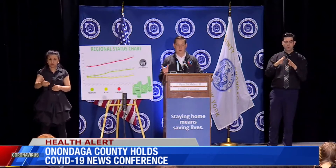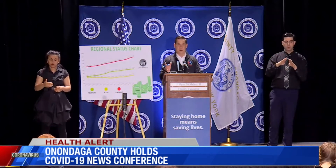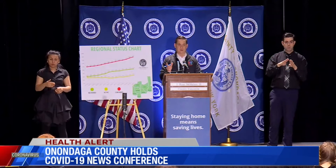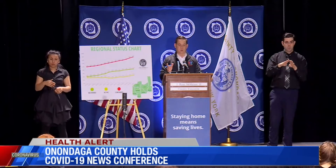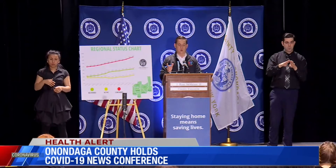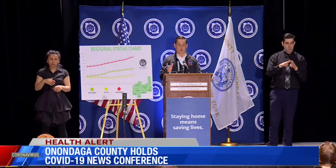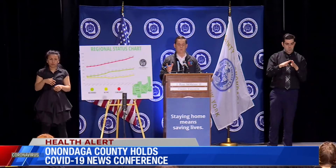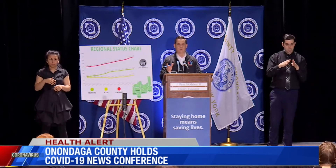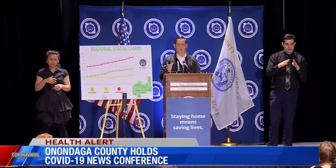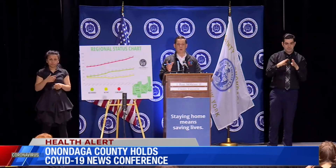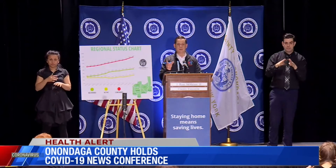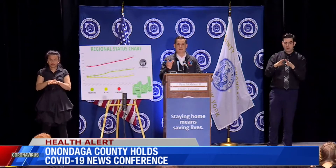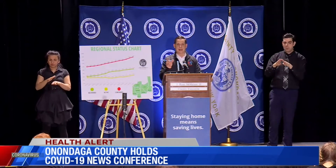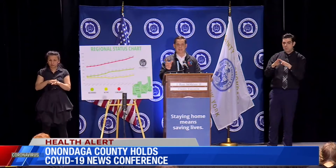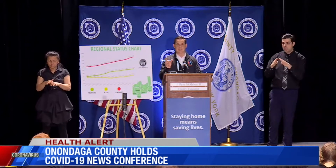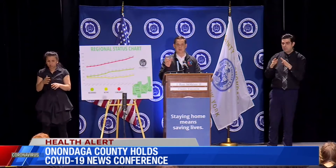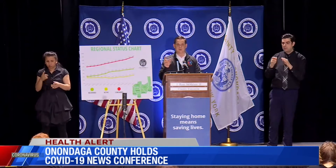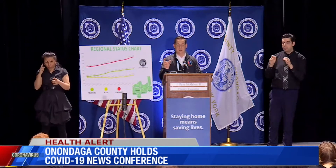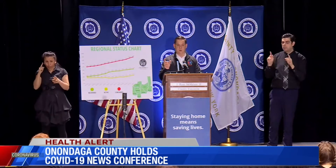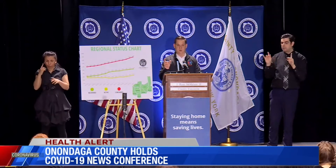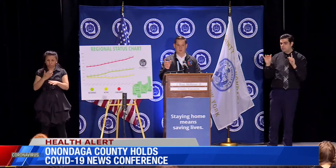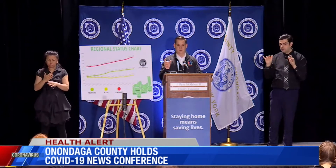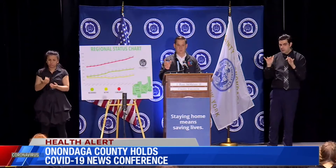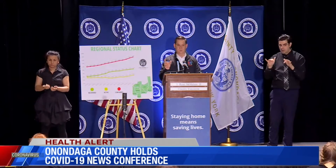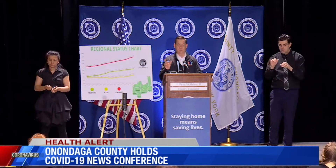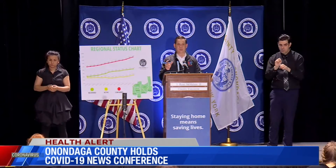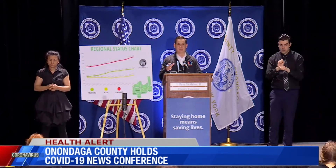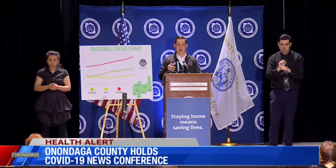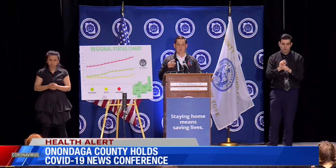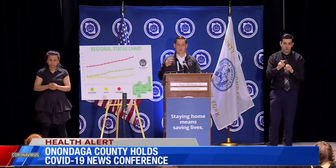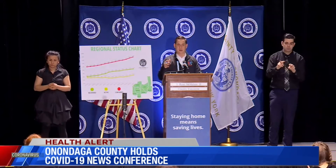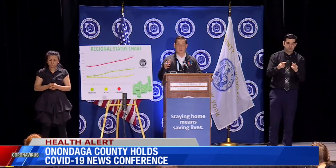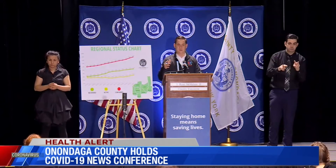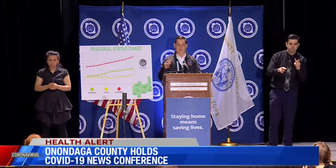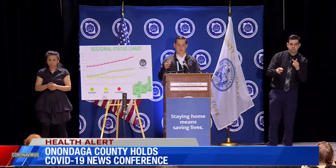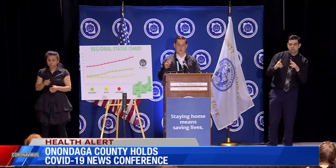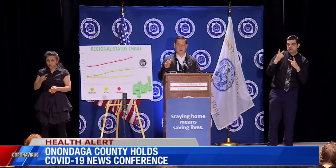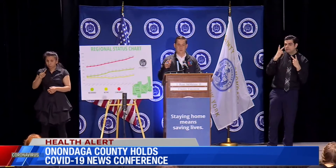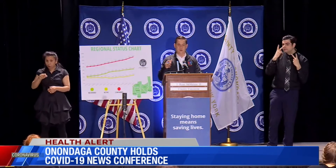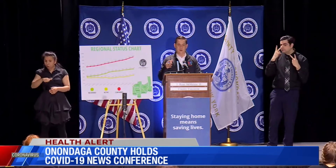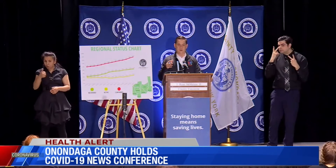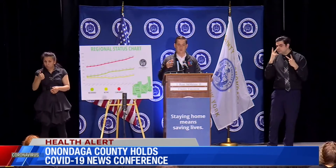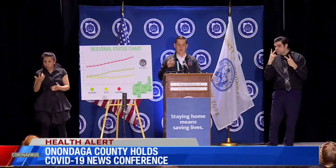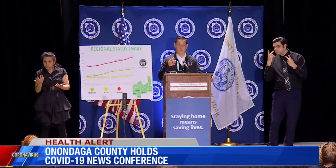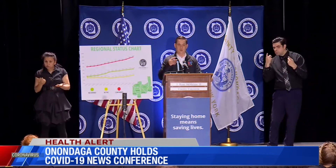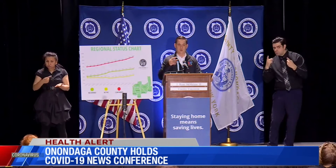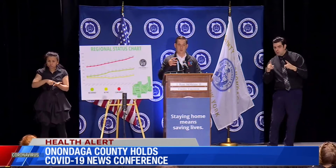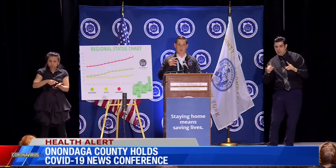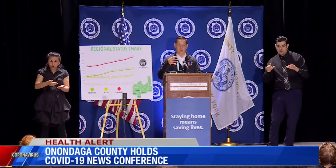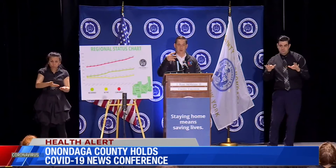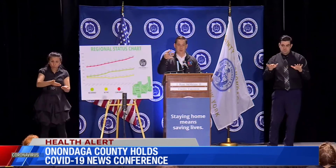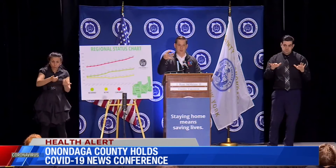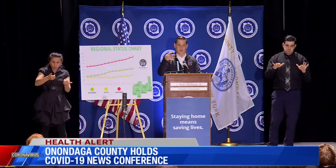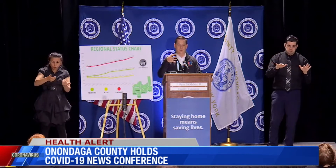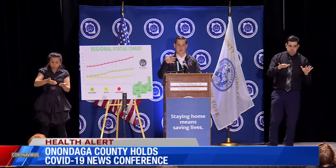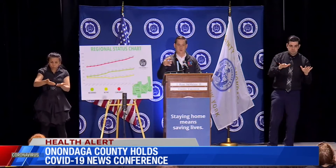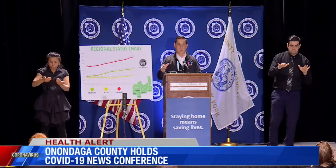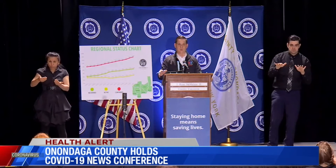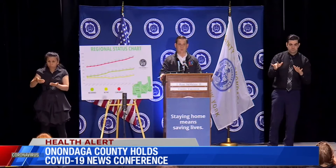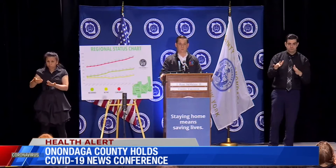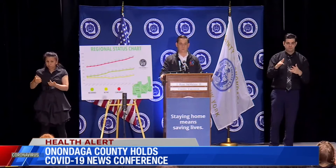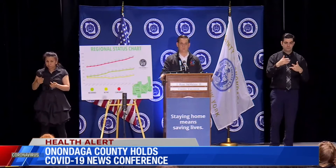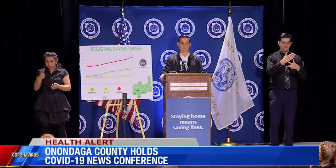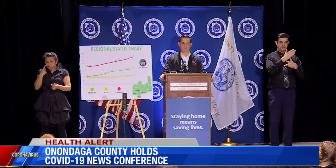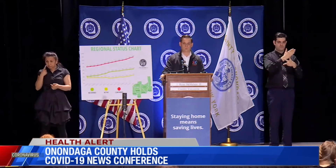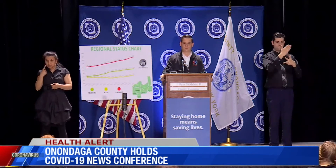getting people back to work, testing the virus, seeing how it behaves, because phase 2 is going to be larger than phase